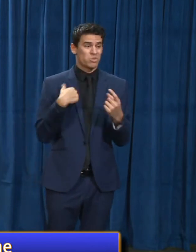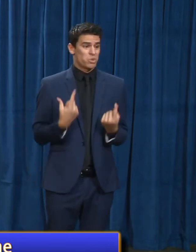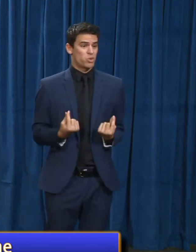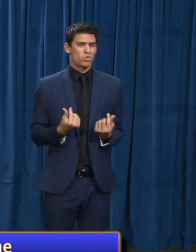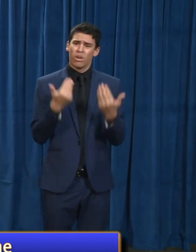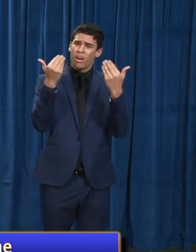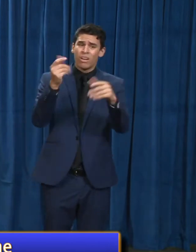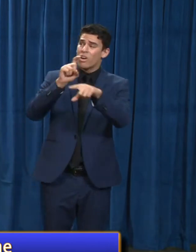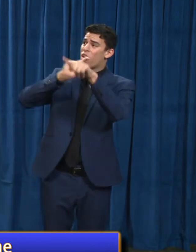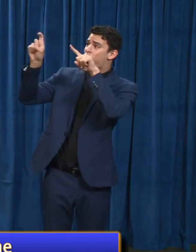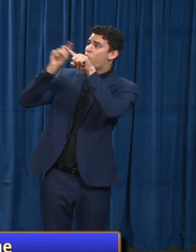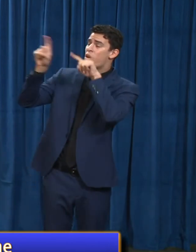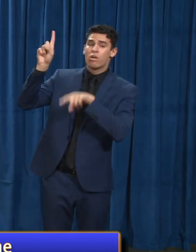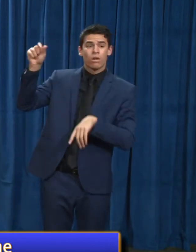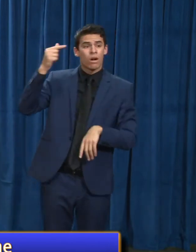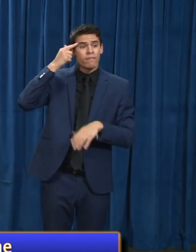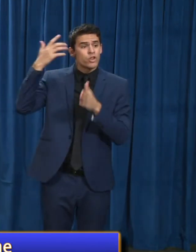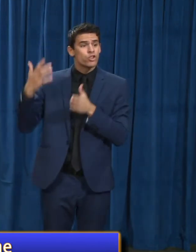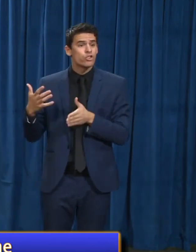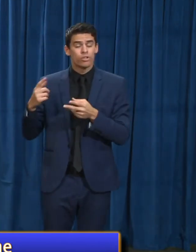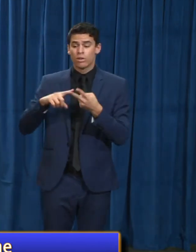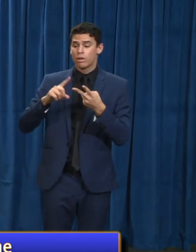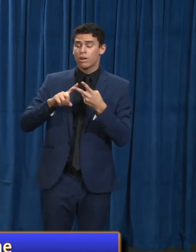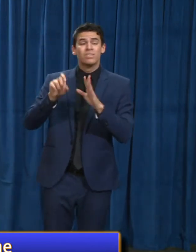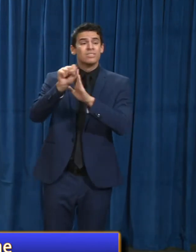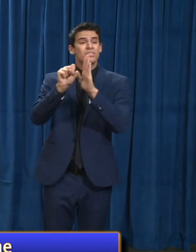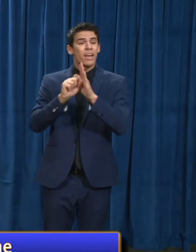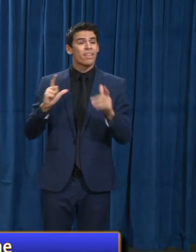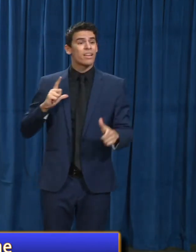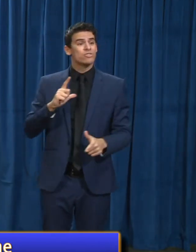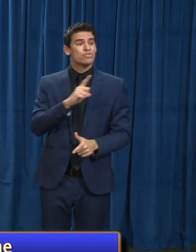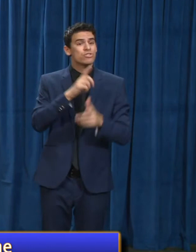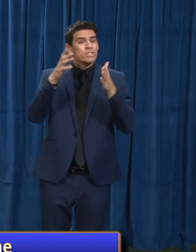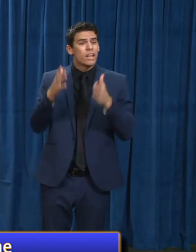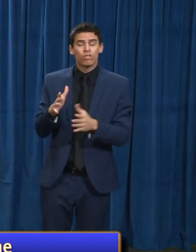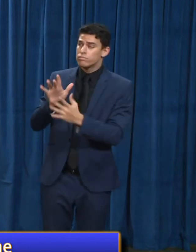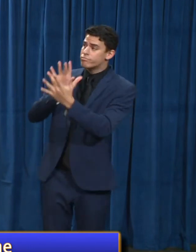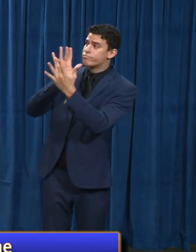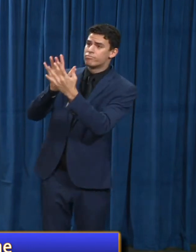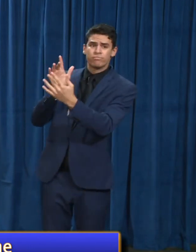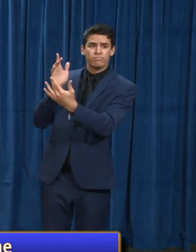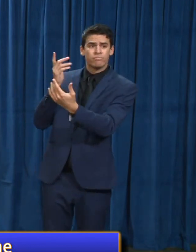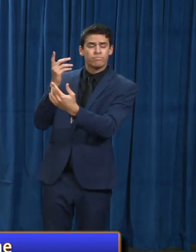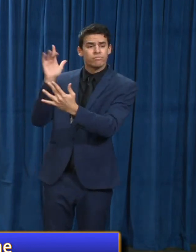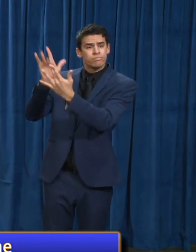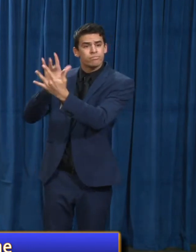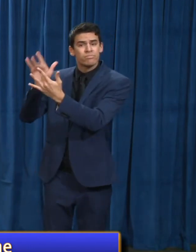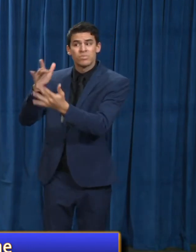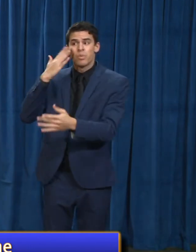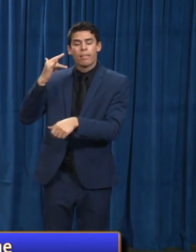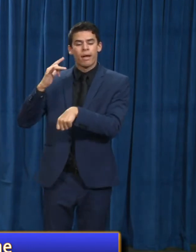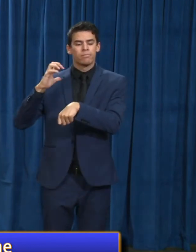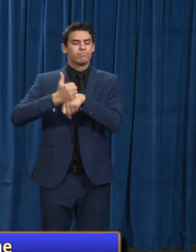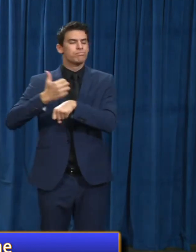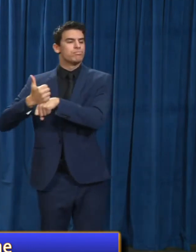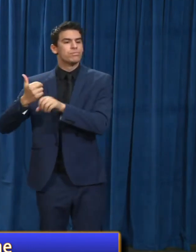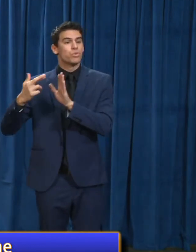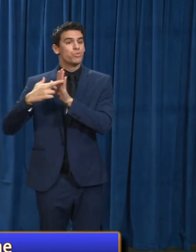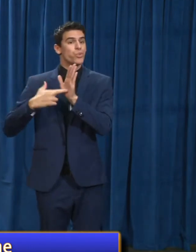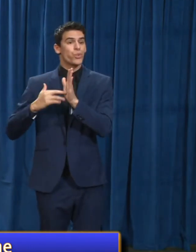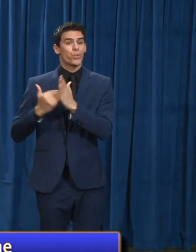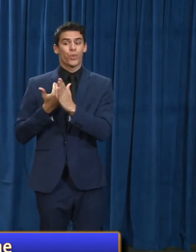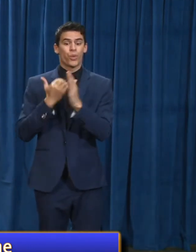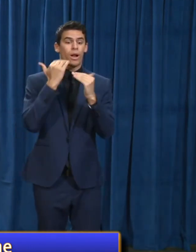state legislators who enacted these new prohibitions. I said